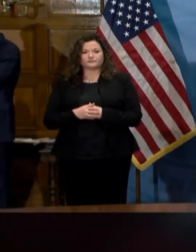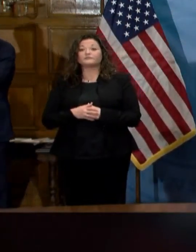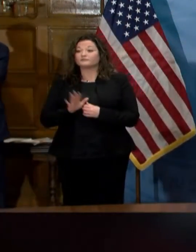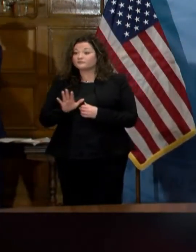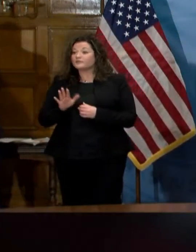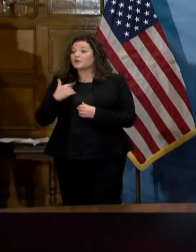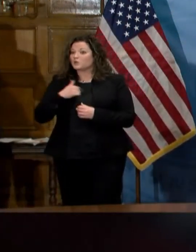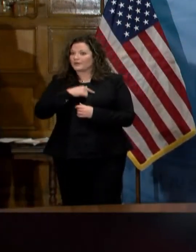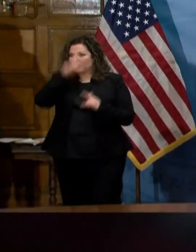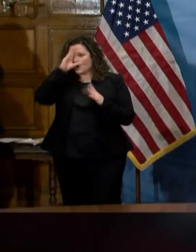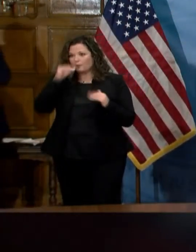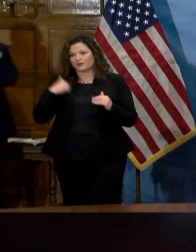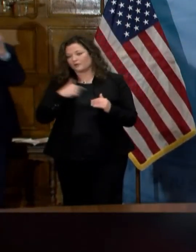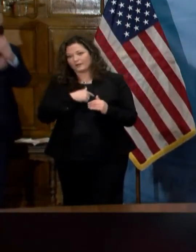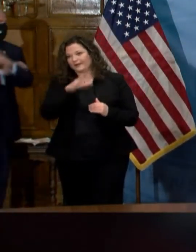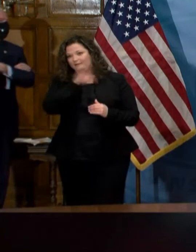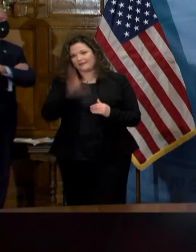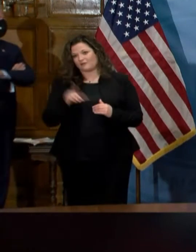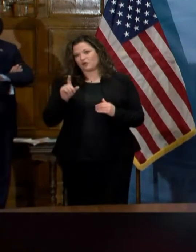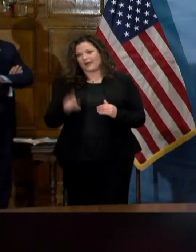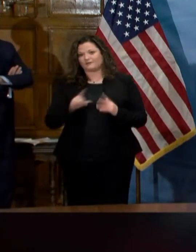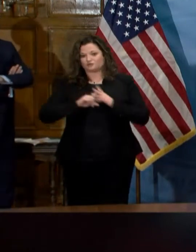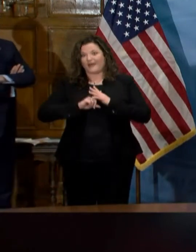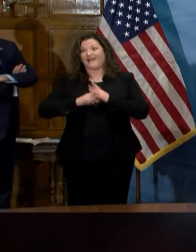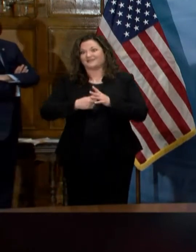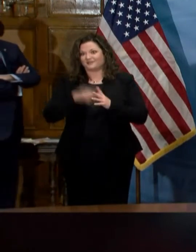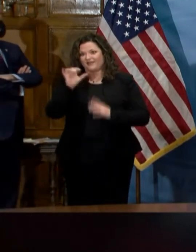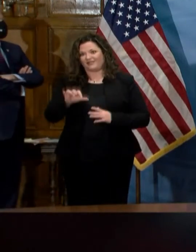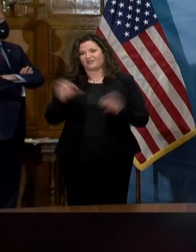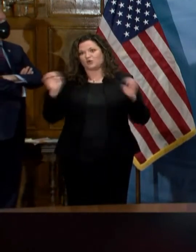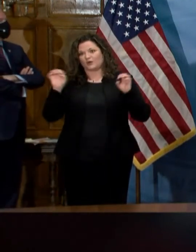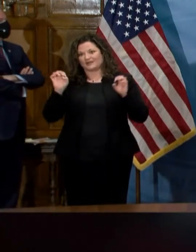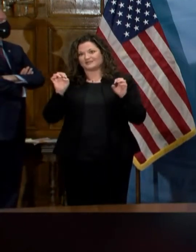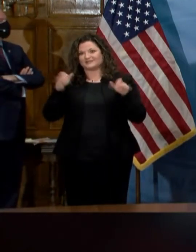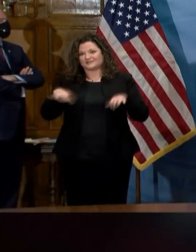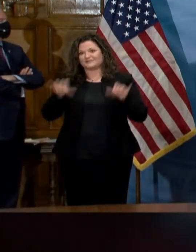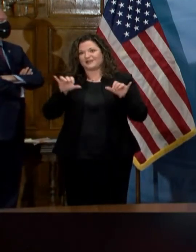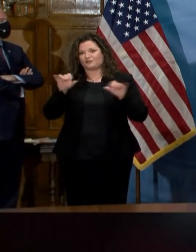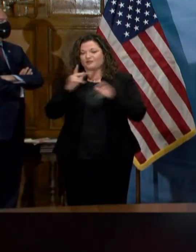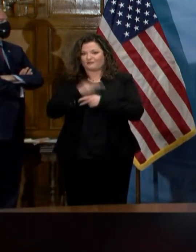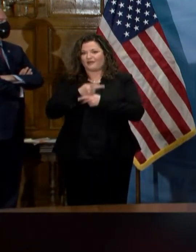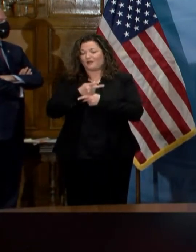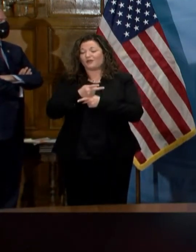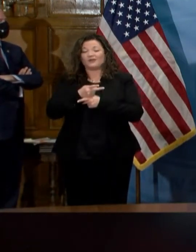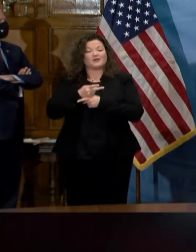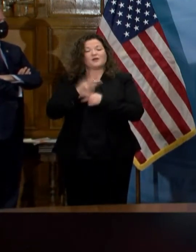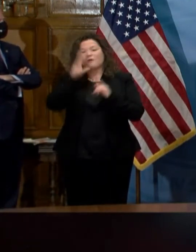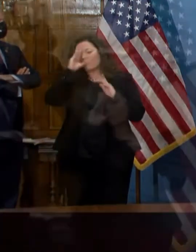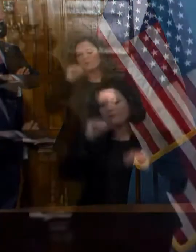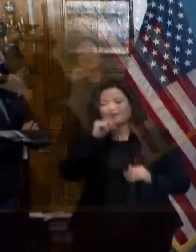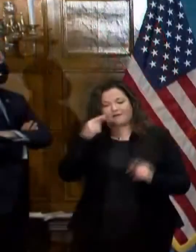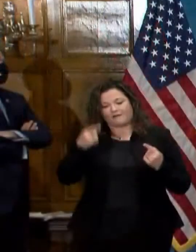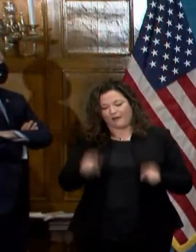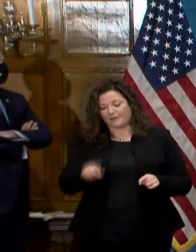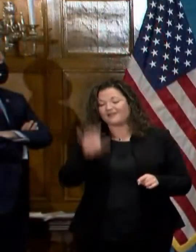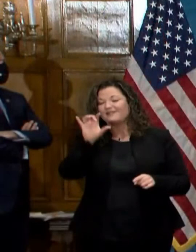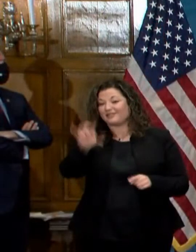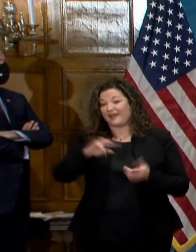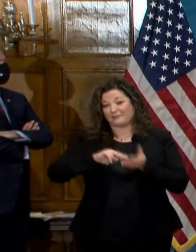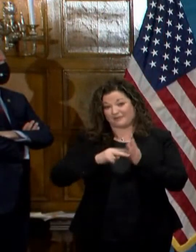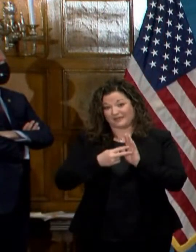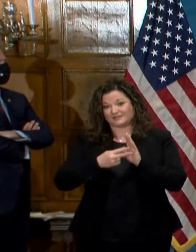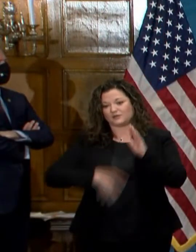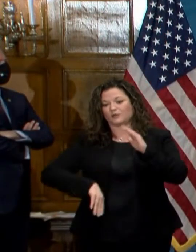So we hope we never have to activate a crisis standard of care. That would indicate that we have reached the limit of our capacity of caring